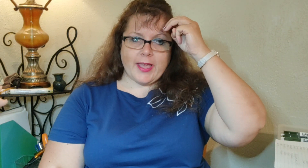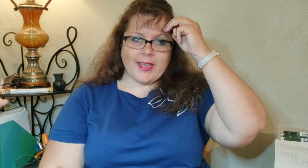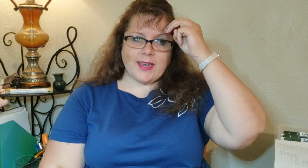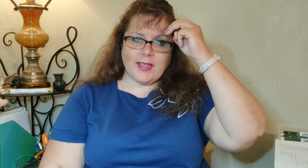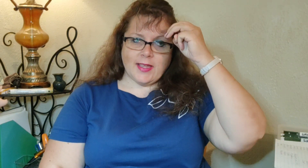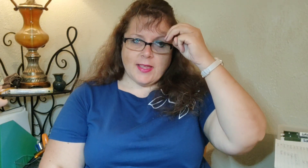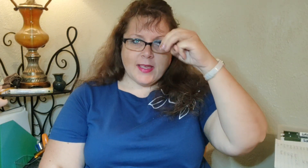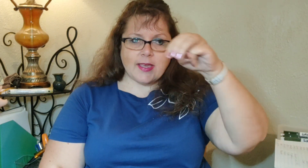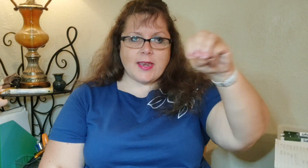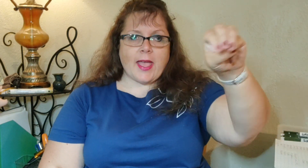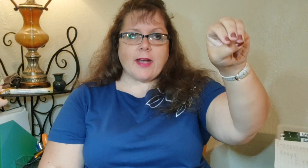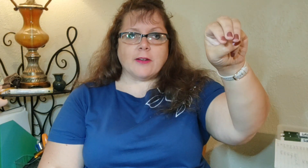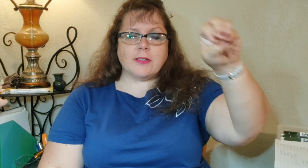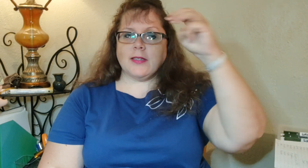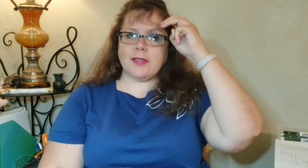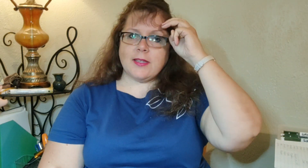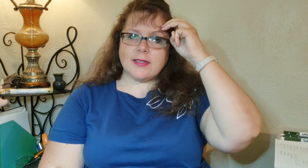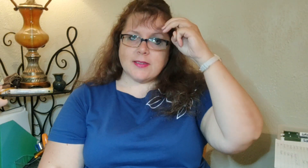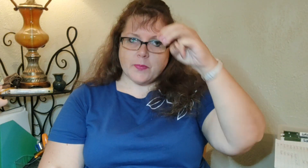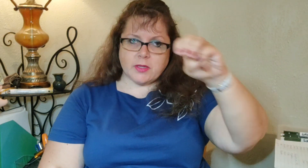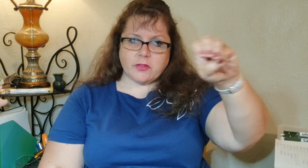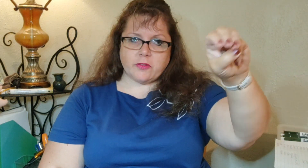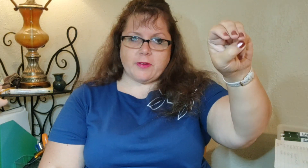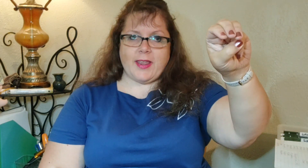forehead and out. It's a mystery.